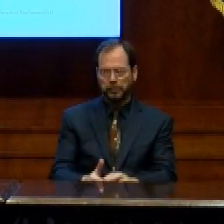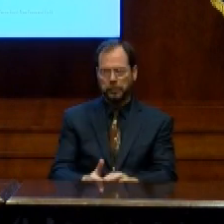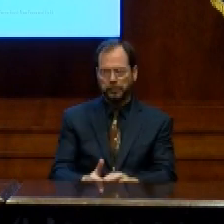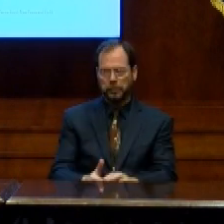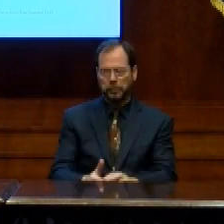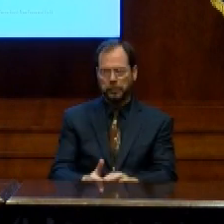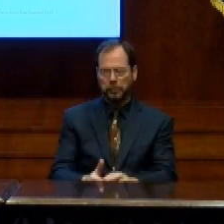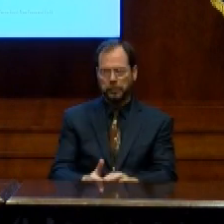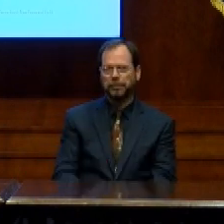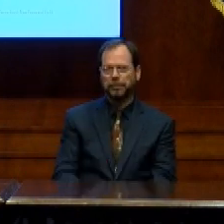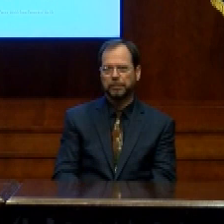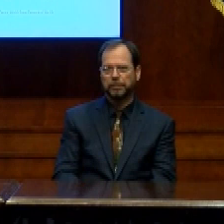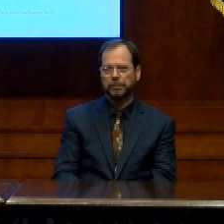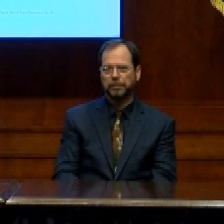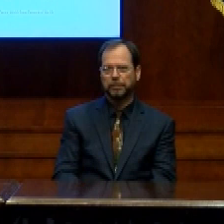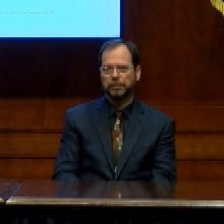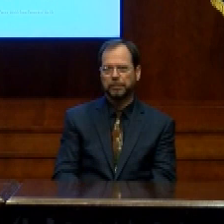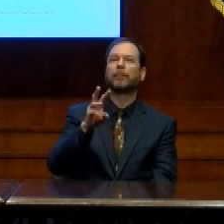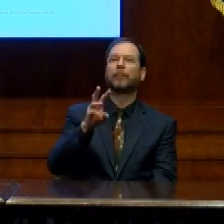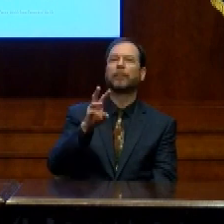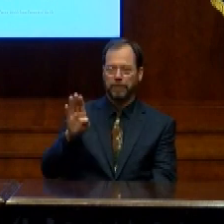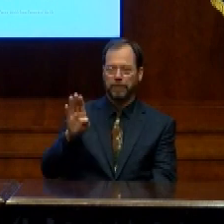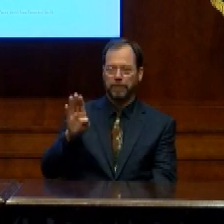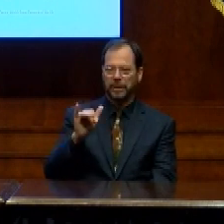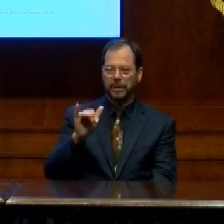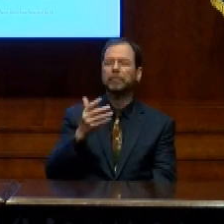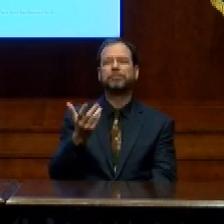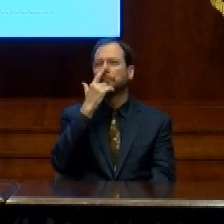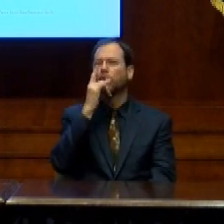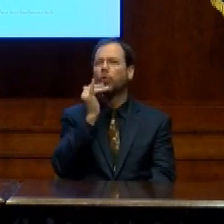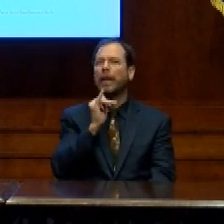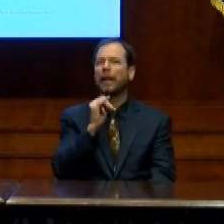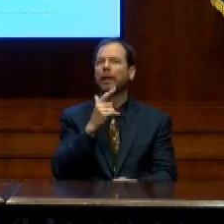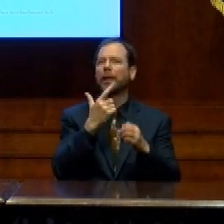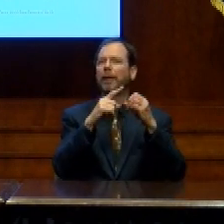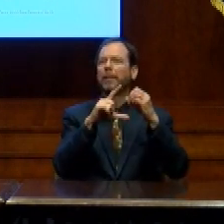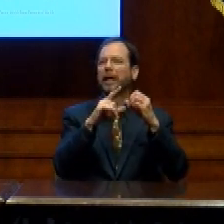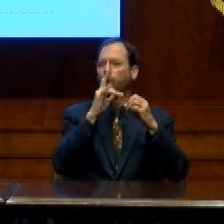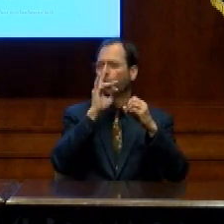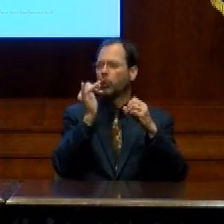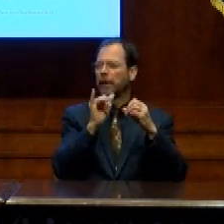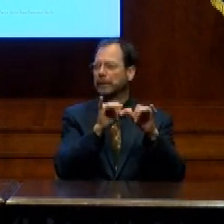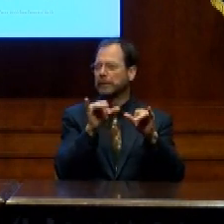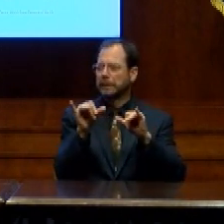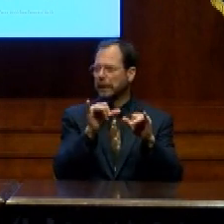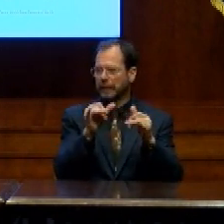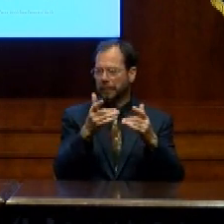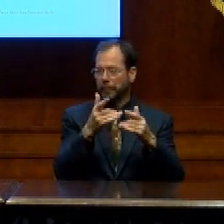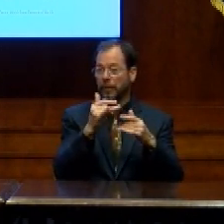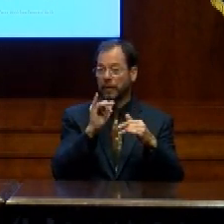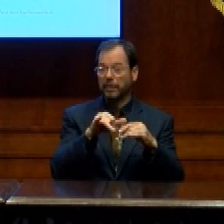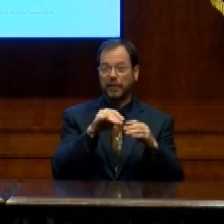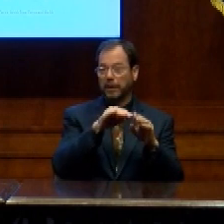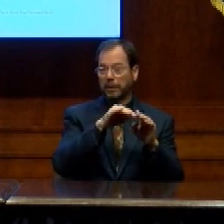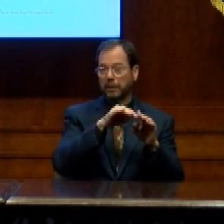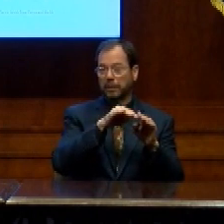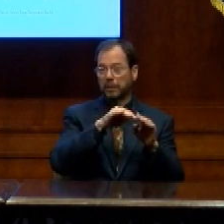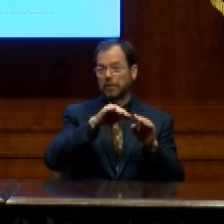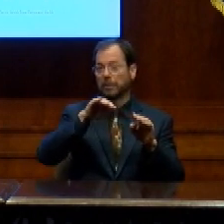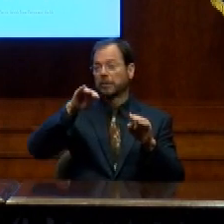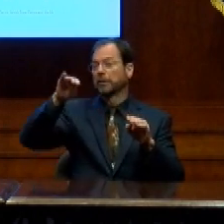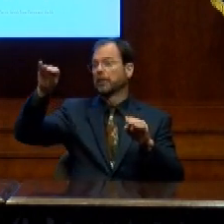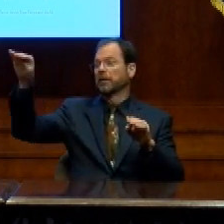So Webb County looks kind of like El Paso, and that the